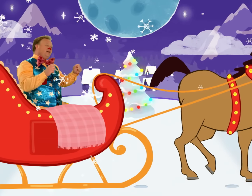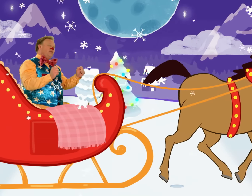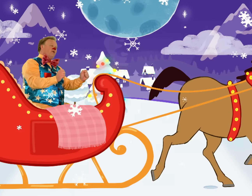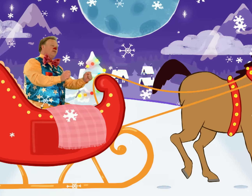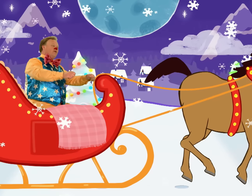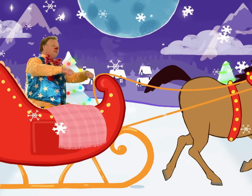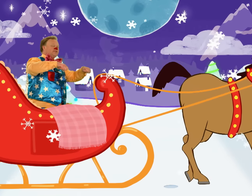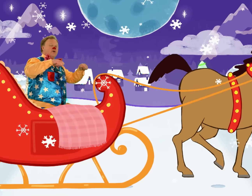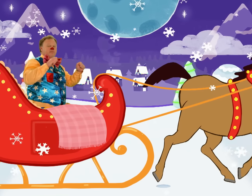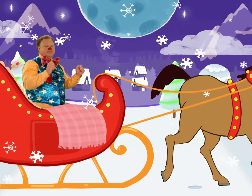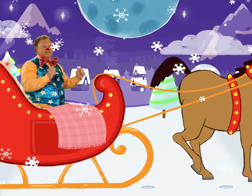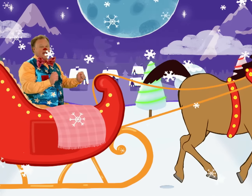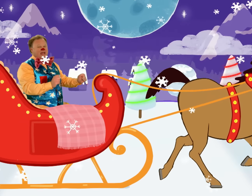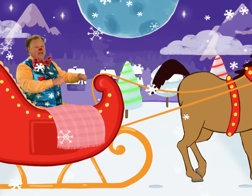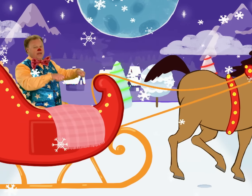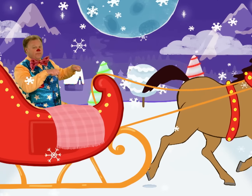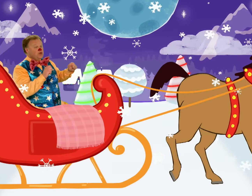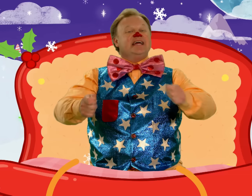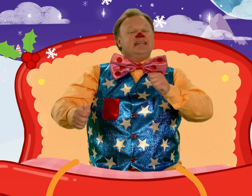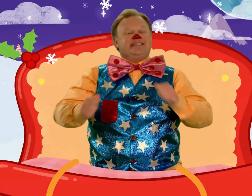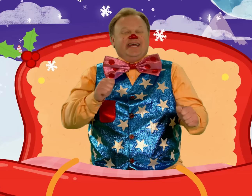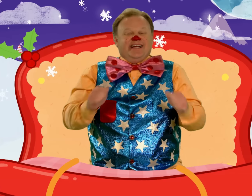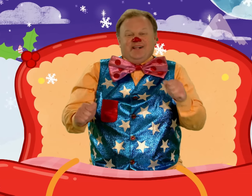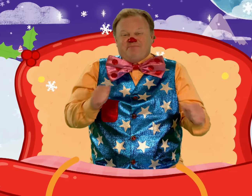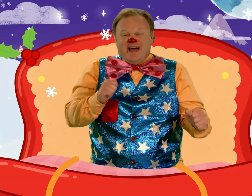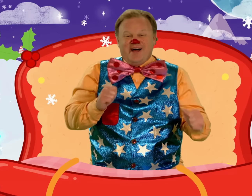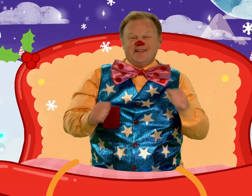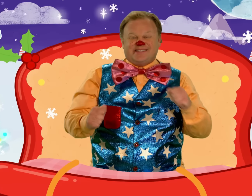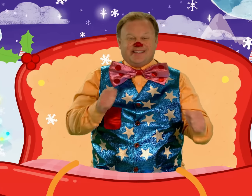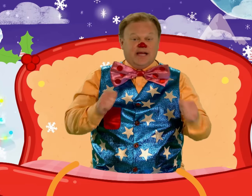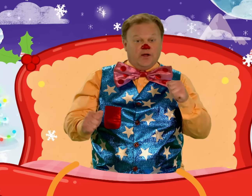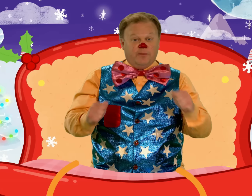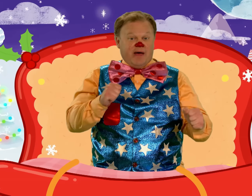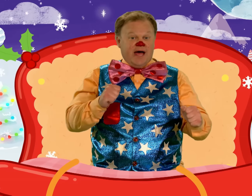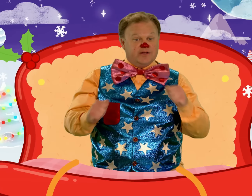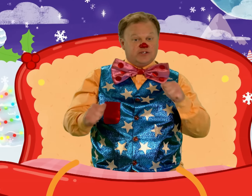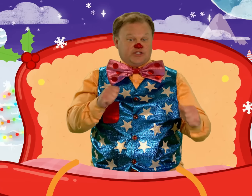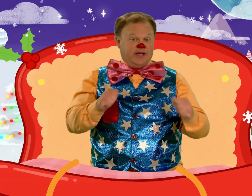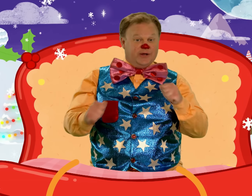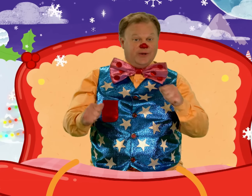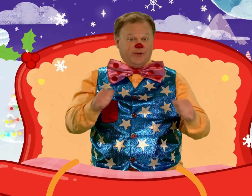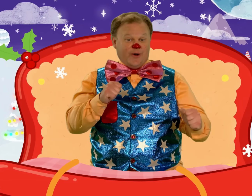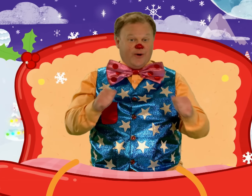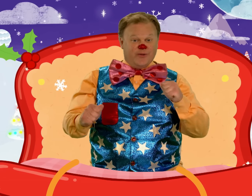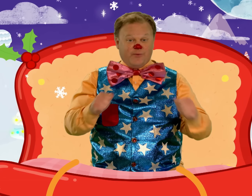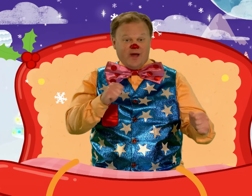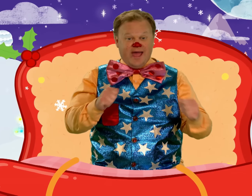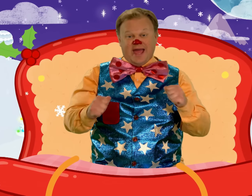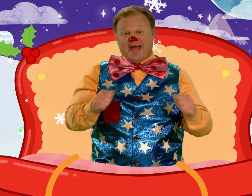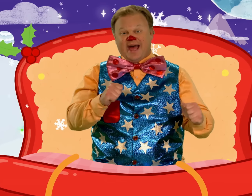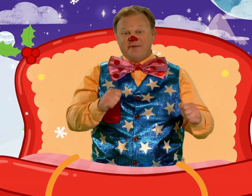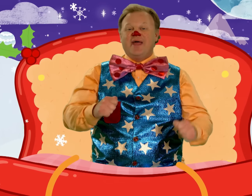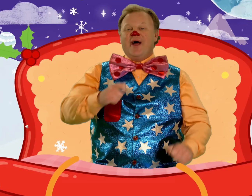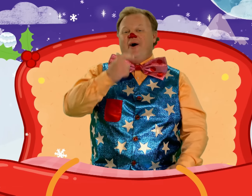in a one-horse open sleigh. Jingle bells, jingle bells, jingle all the way. Oh,